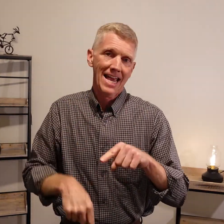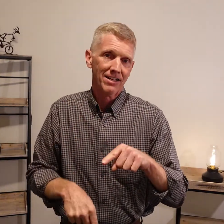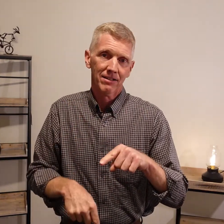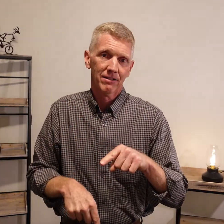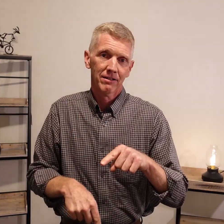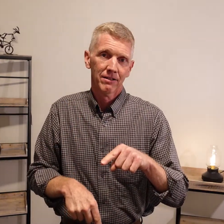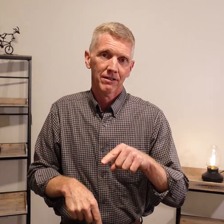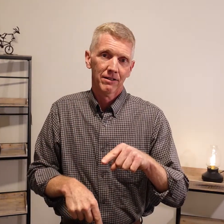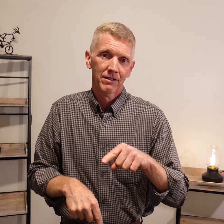can't.